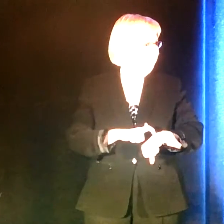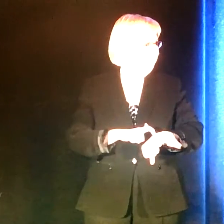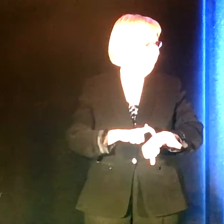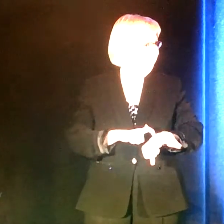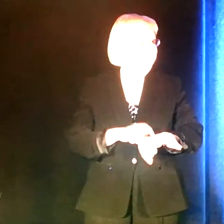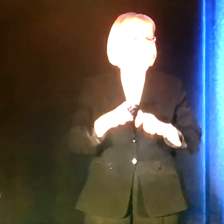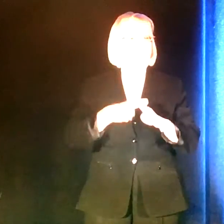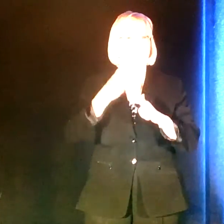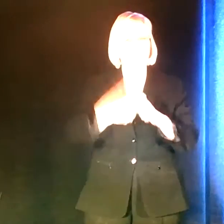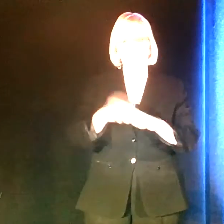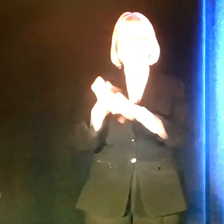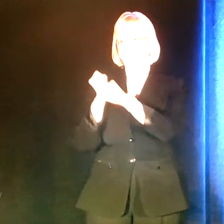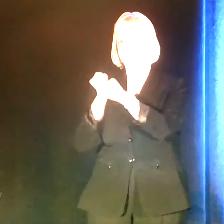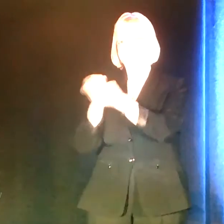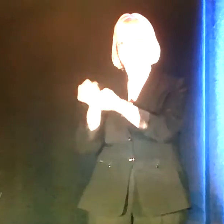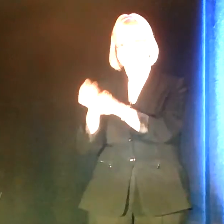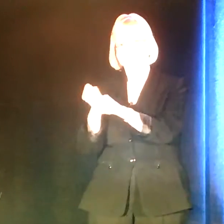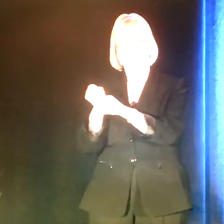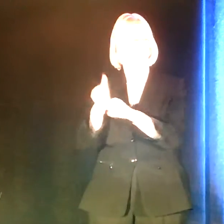every pitcher, for each time.